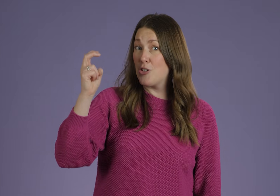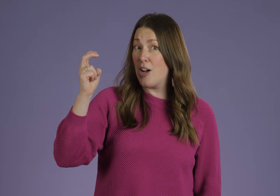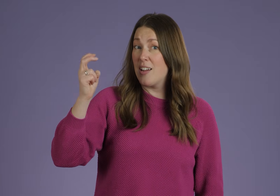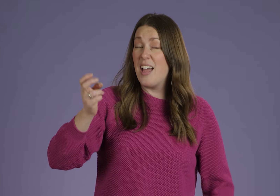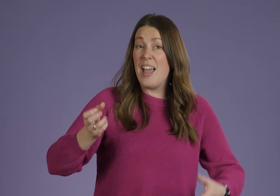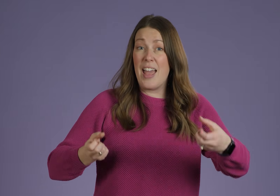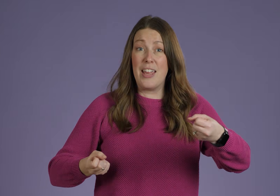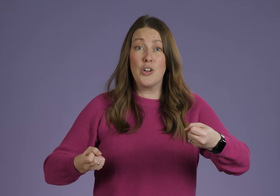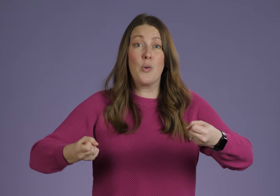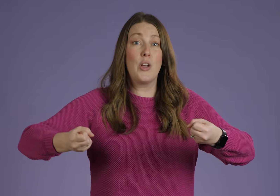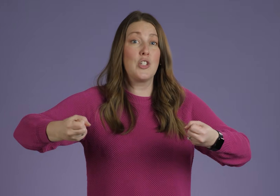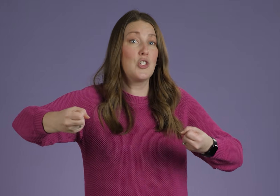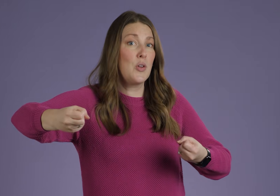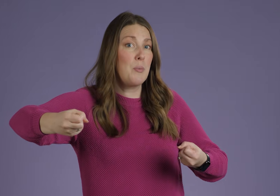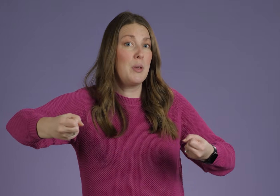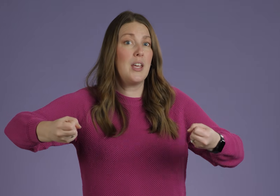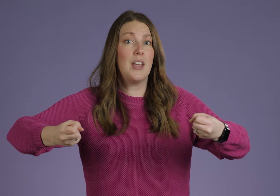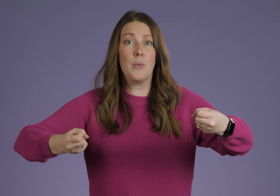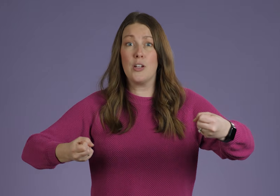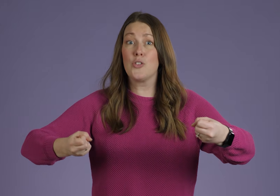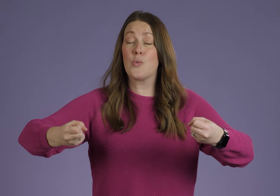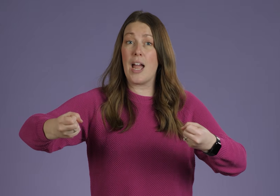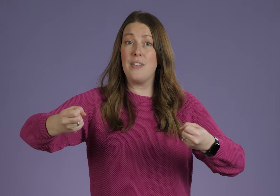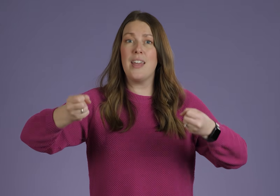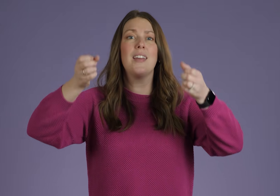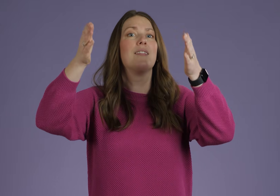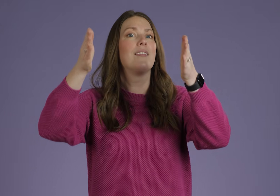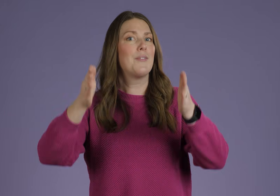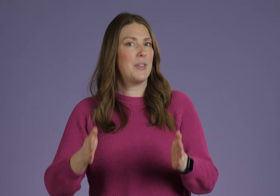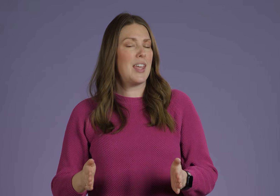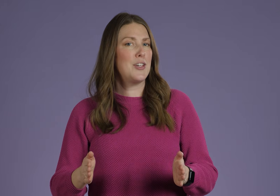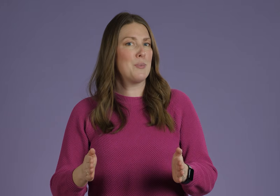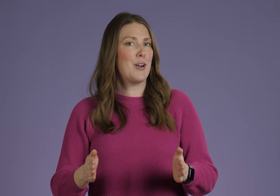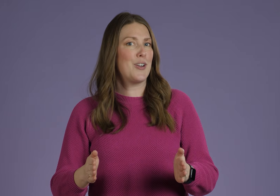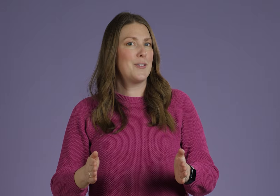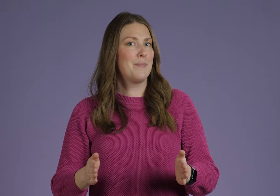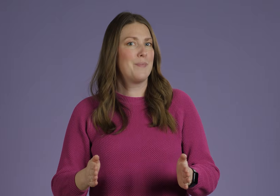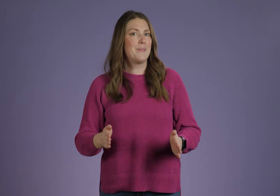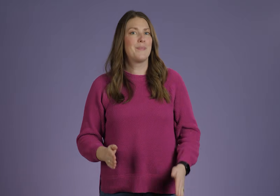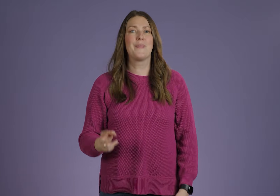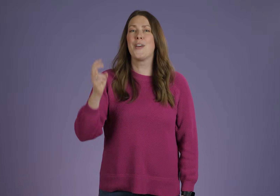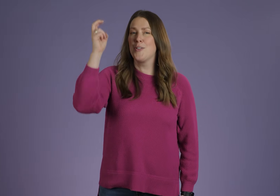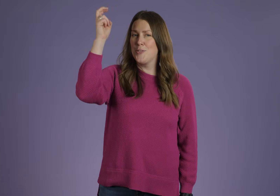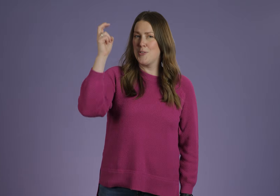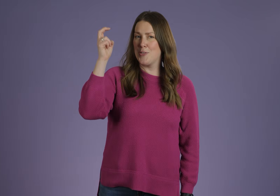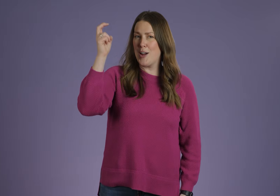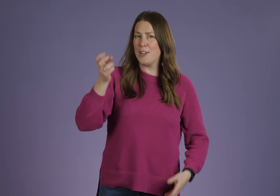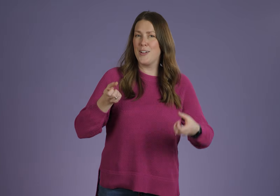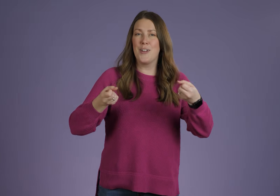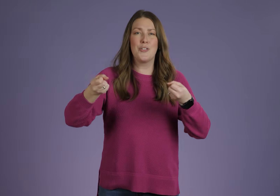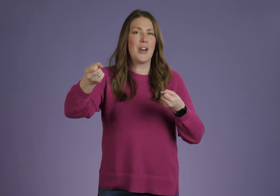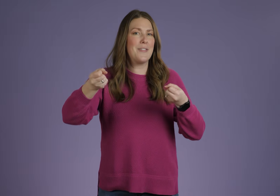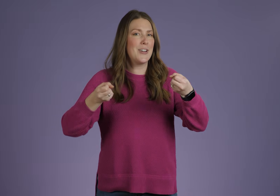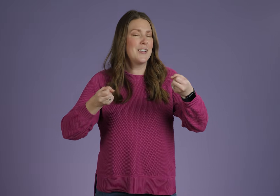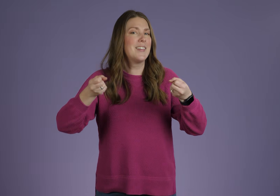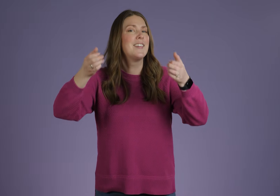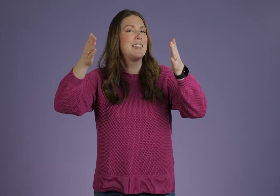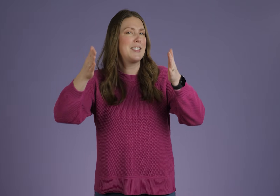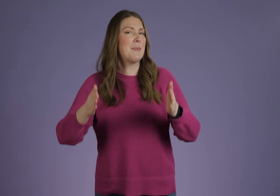semi-truck and you're going to show the big wheel driving it with the agent marker. Truck driver,